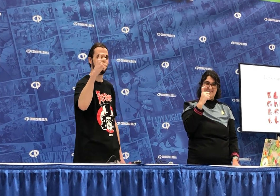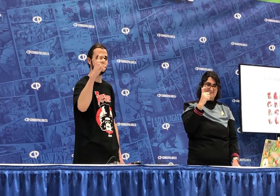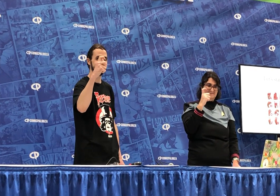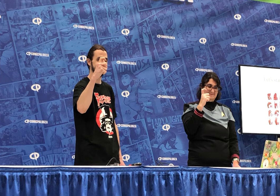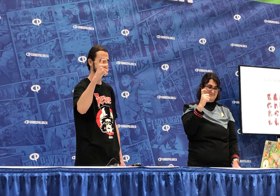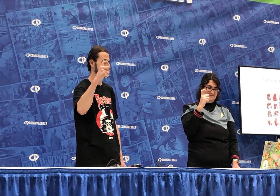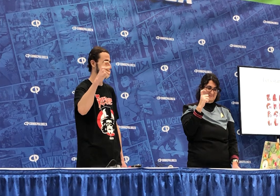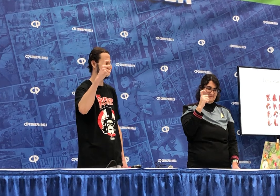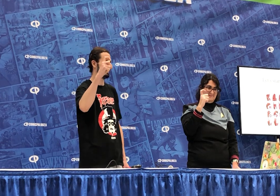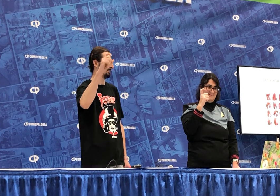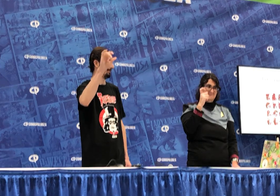X,